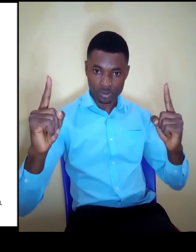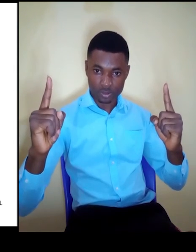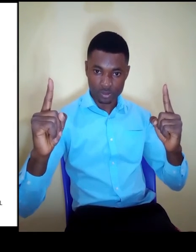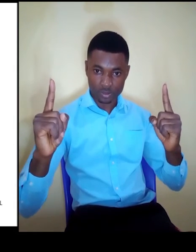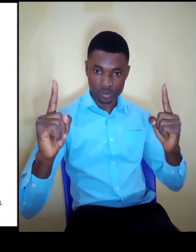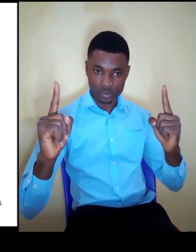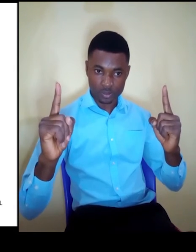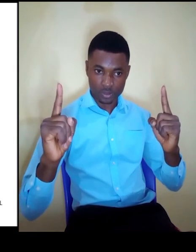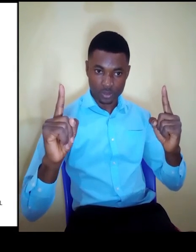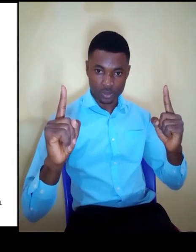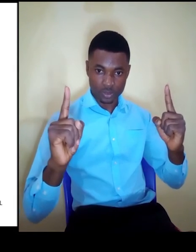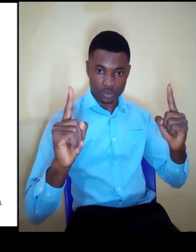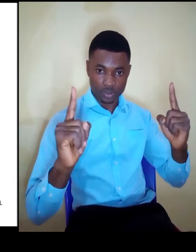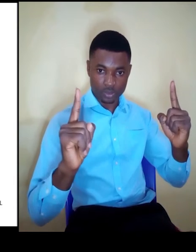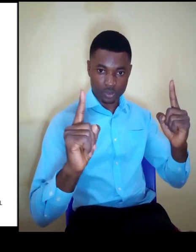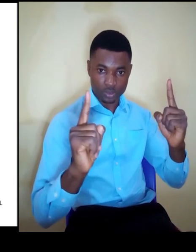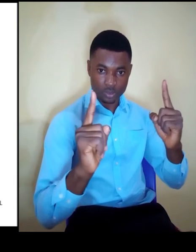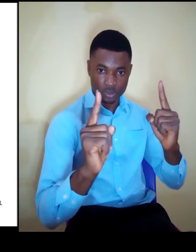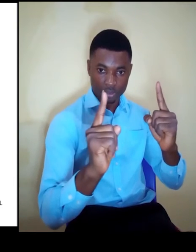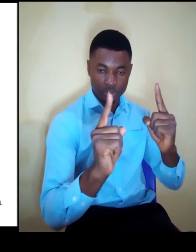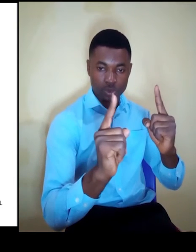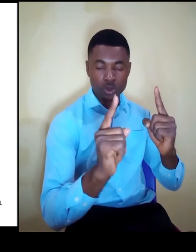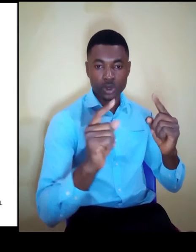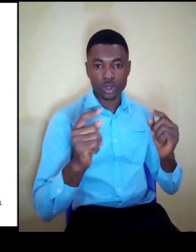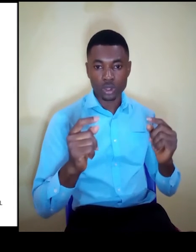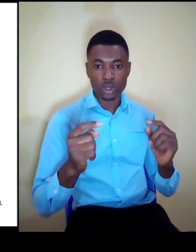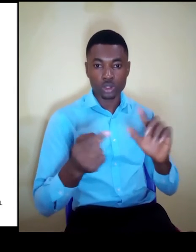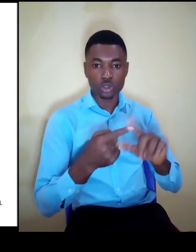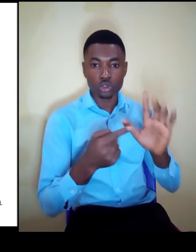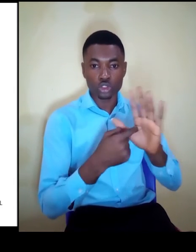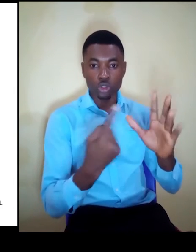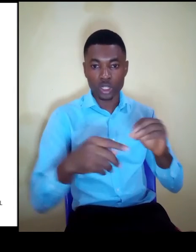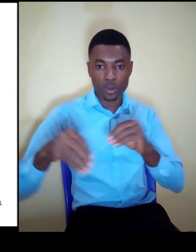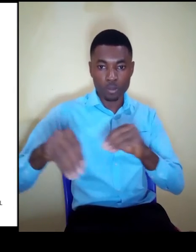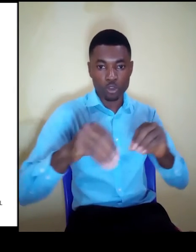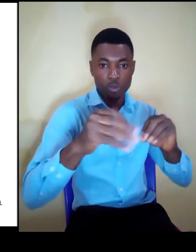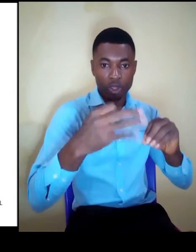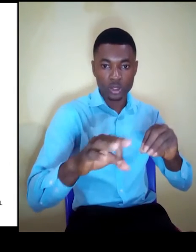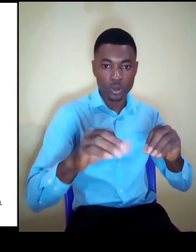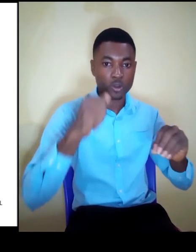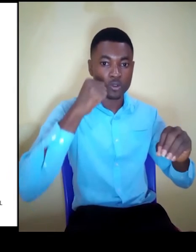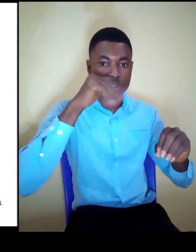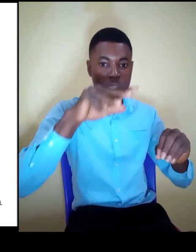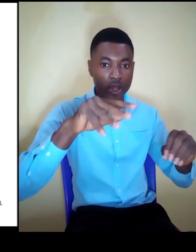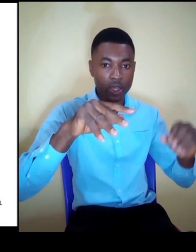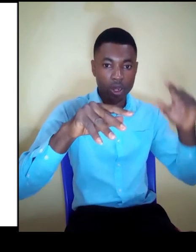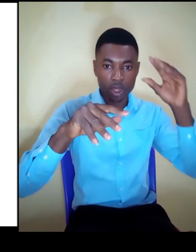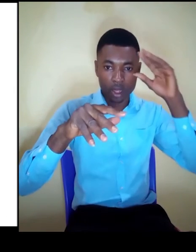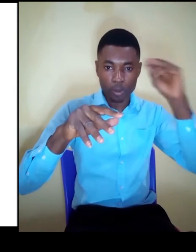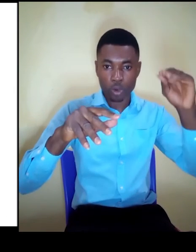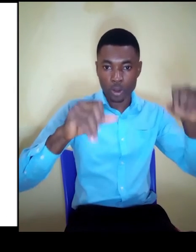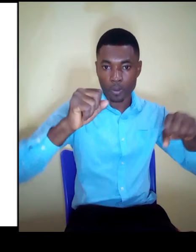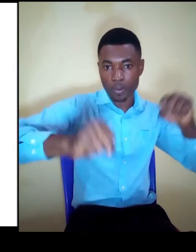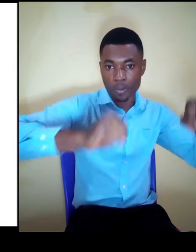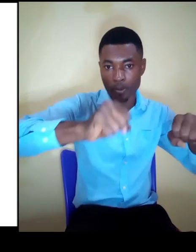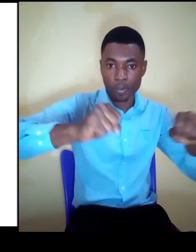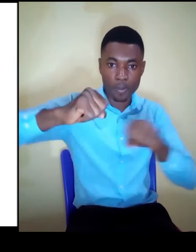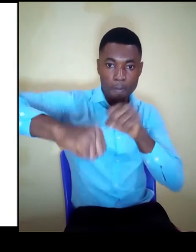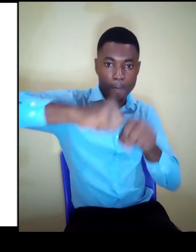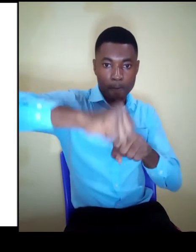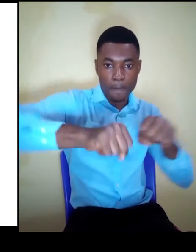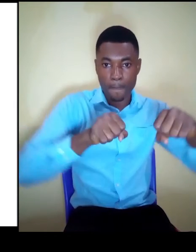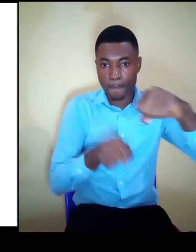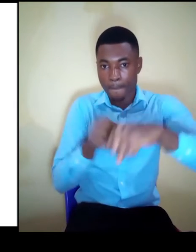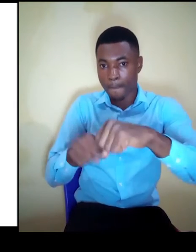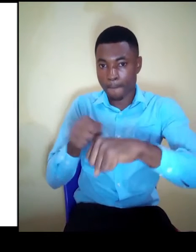entity classifier, to depict the movement of the boy and the girl riding the bicycle. Now